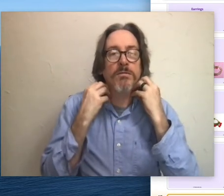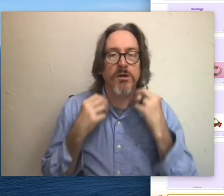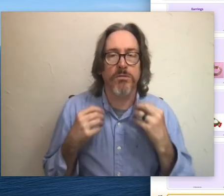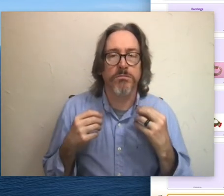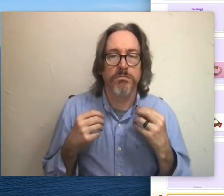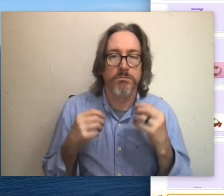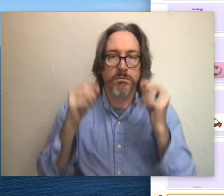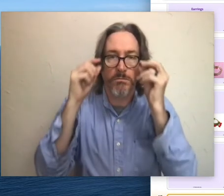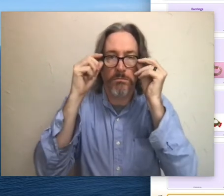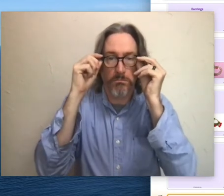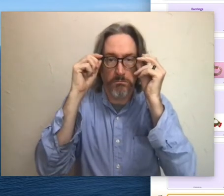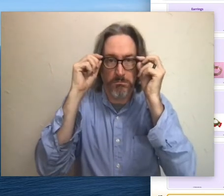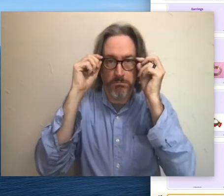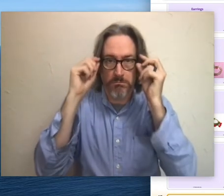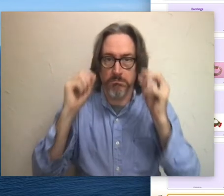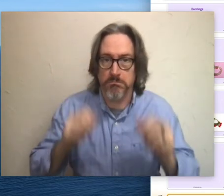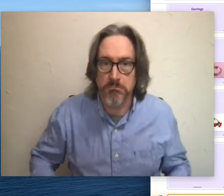Oh,